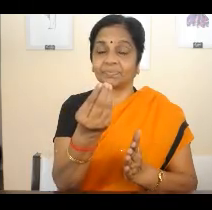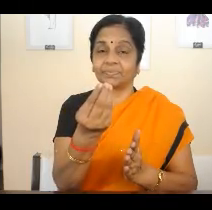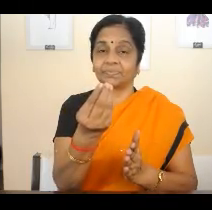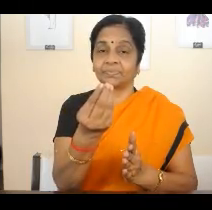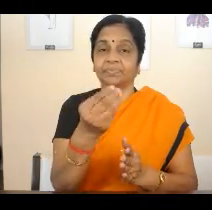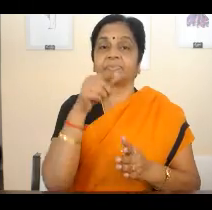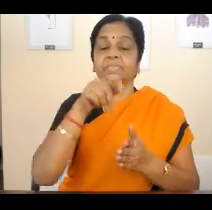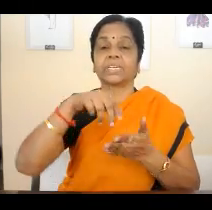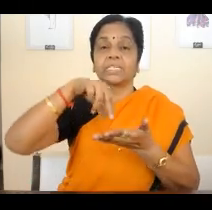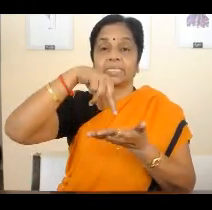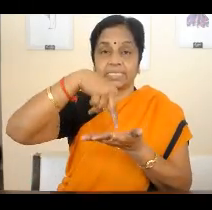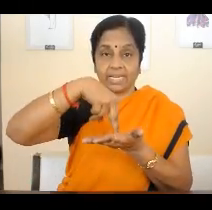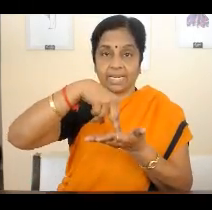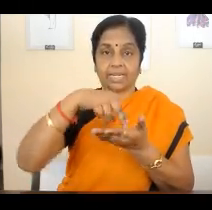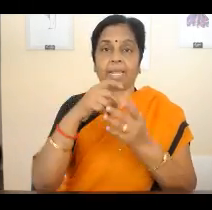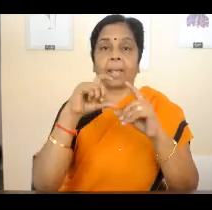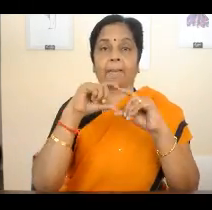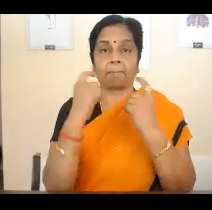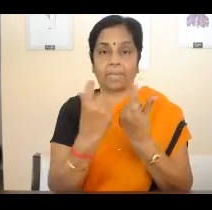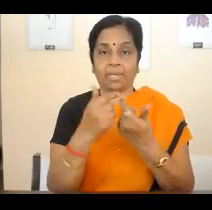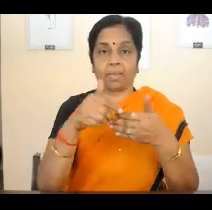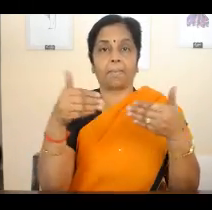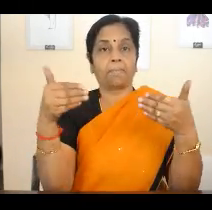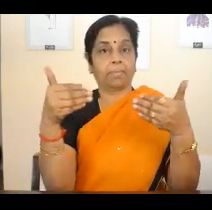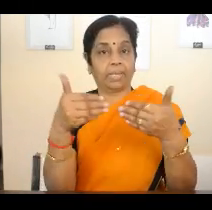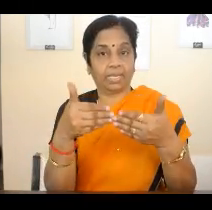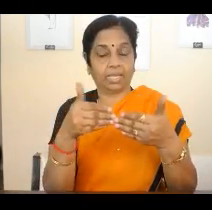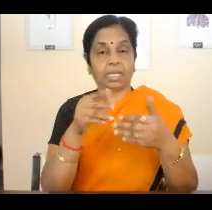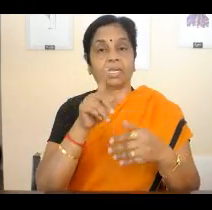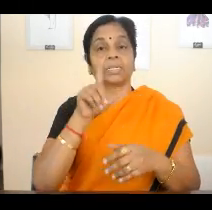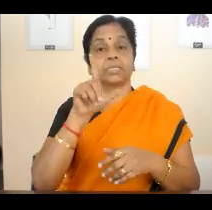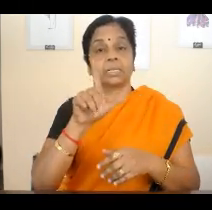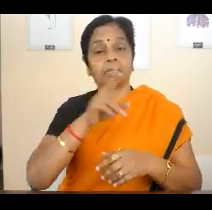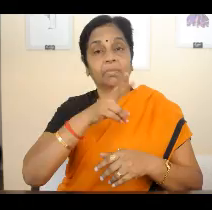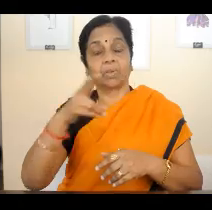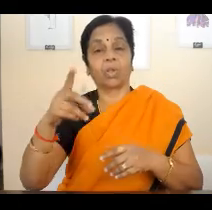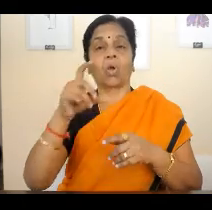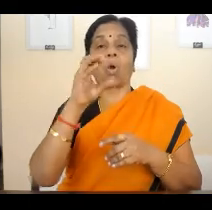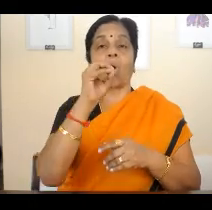The Standing Committee met several organizations